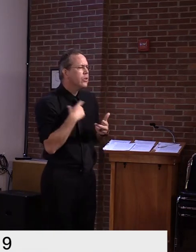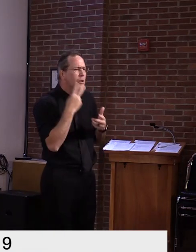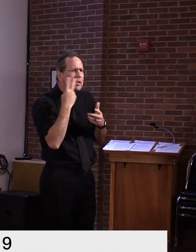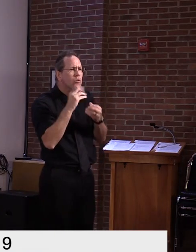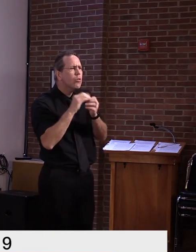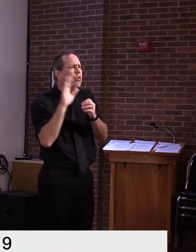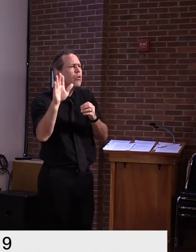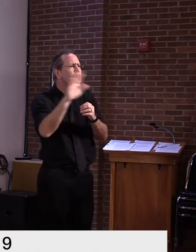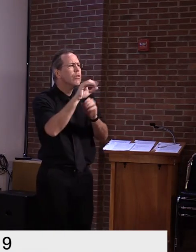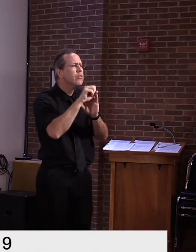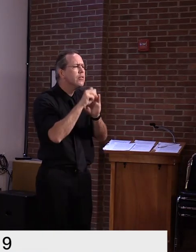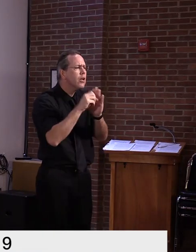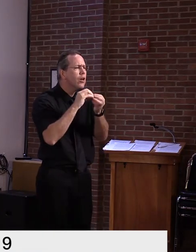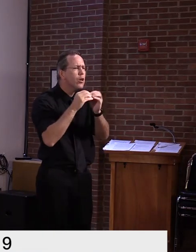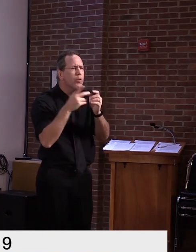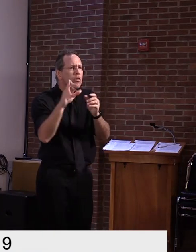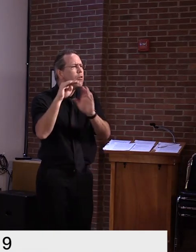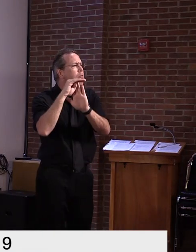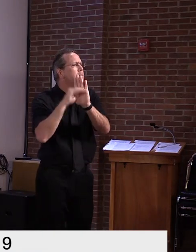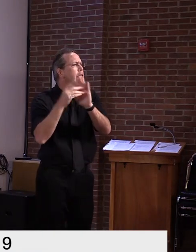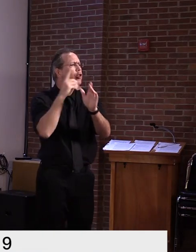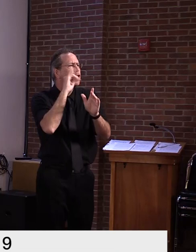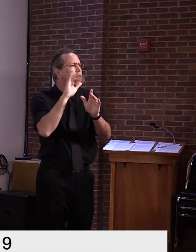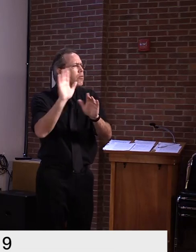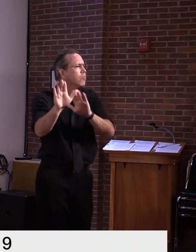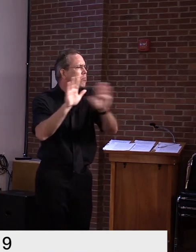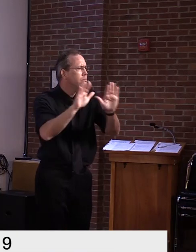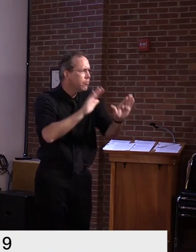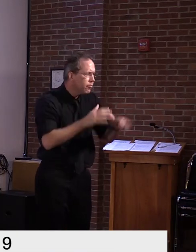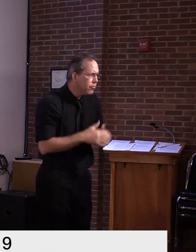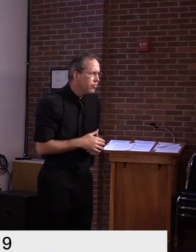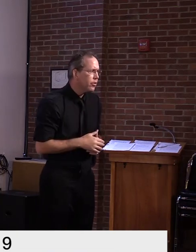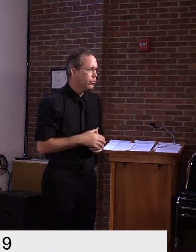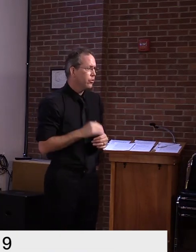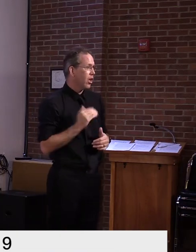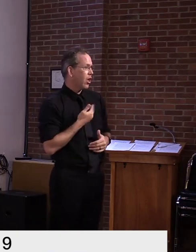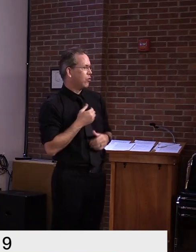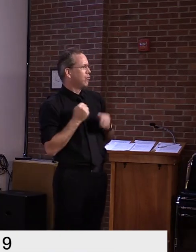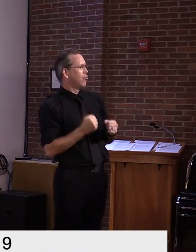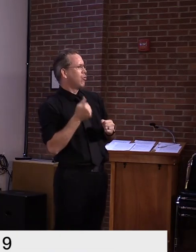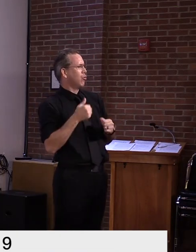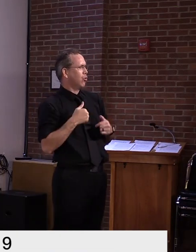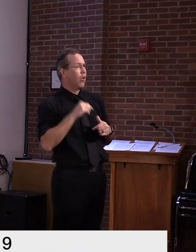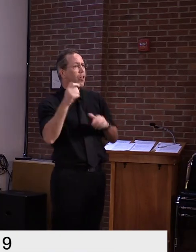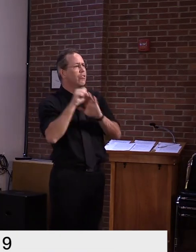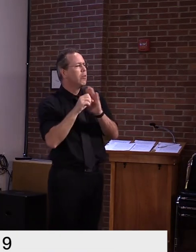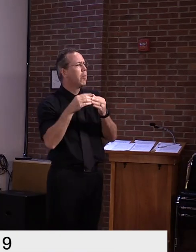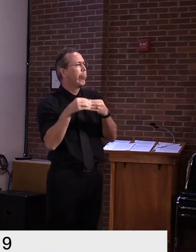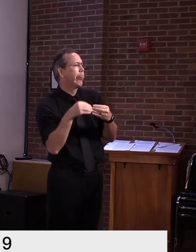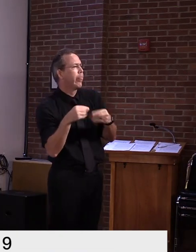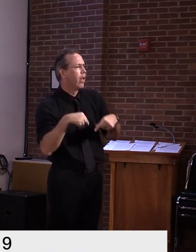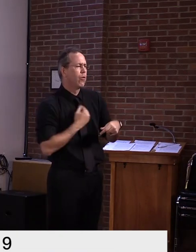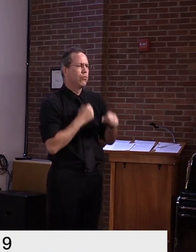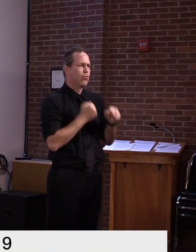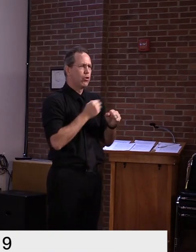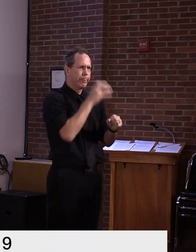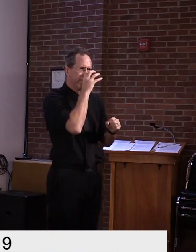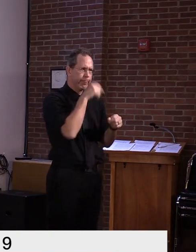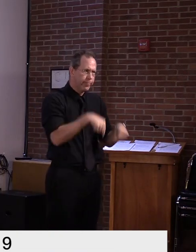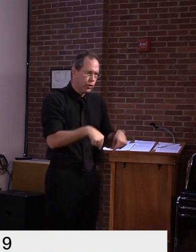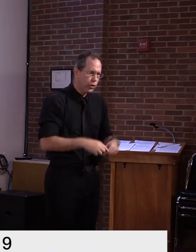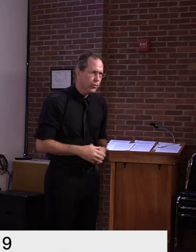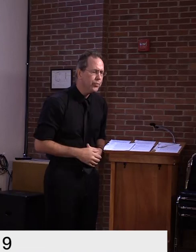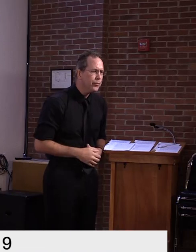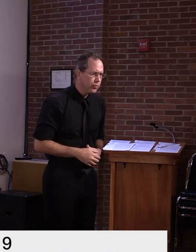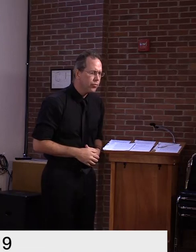certainly, again, is greatly in Vermont's favor. So as we mentioned, we wanted to make this direct comparison with Northern Vermont University, which has now brought all